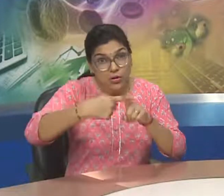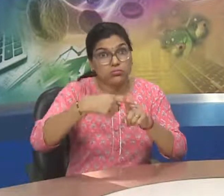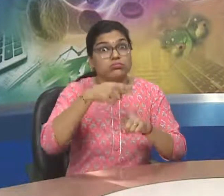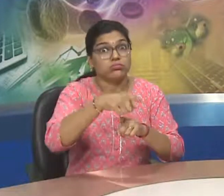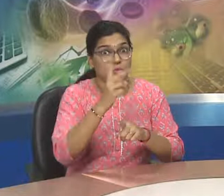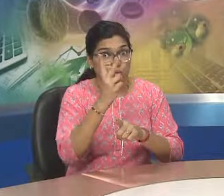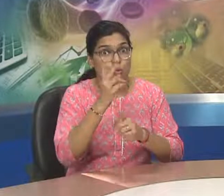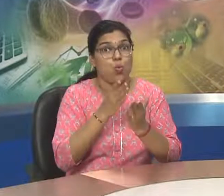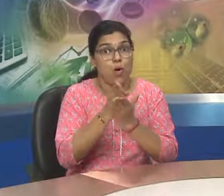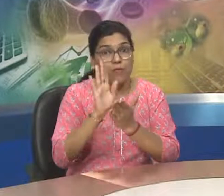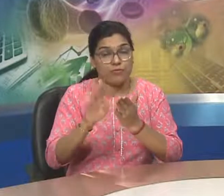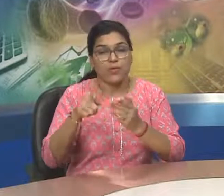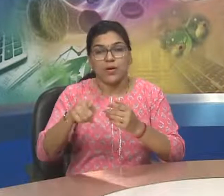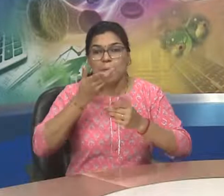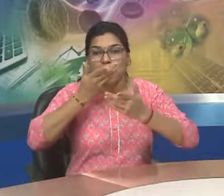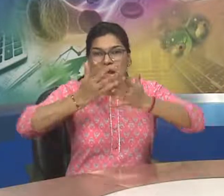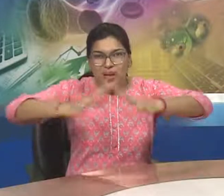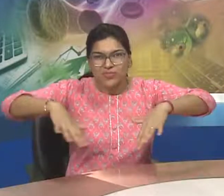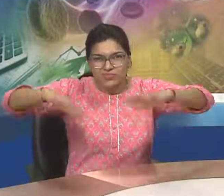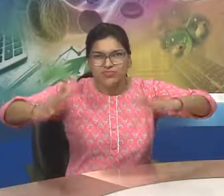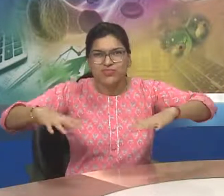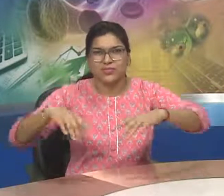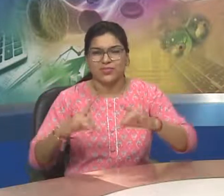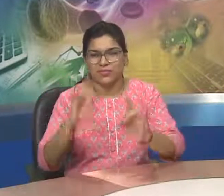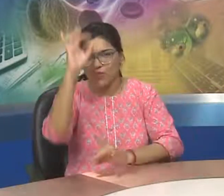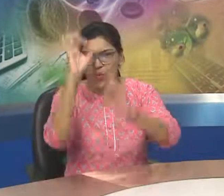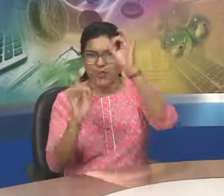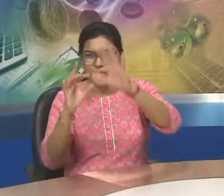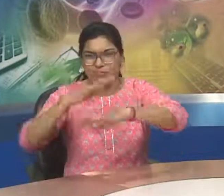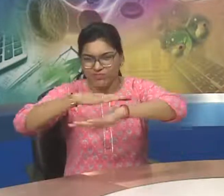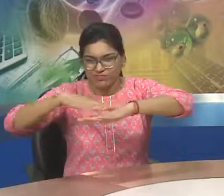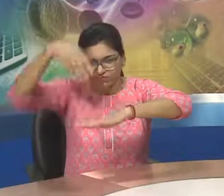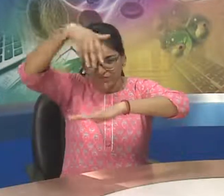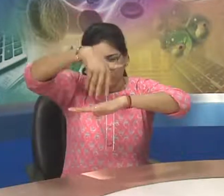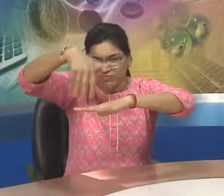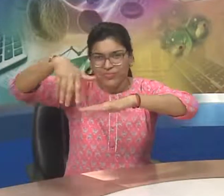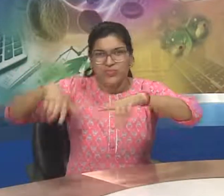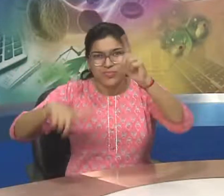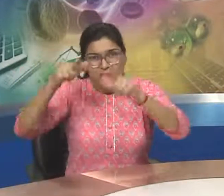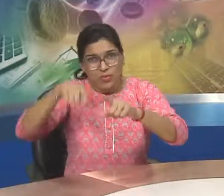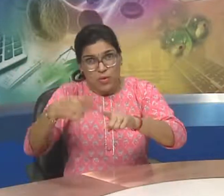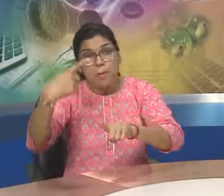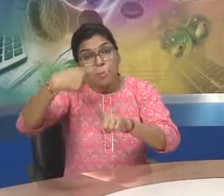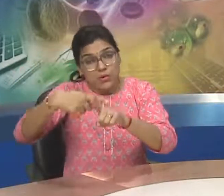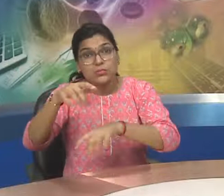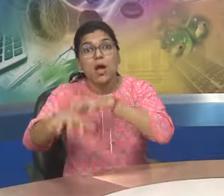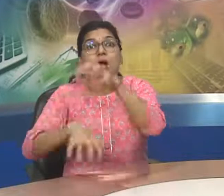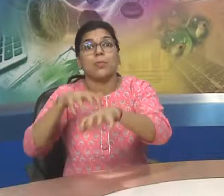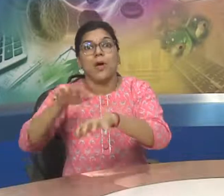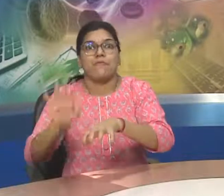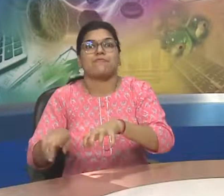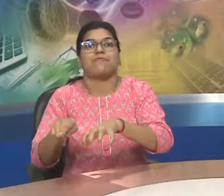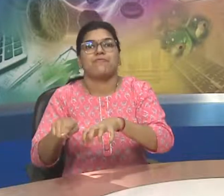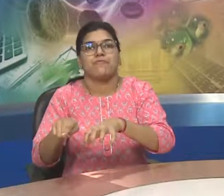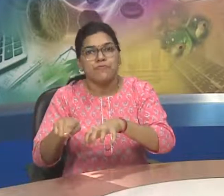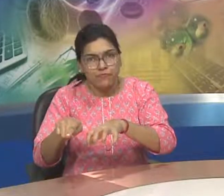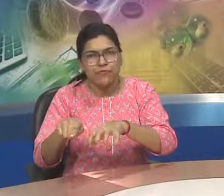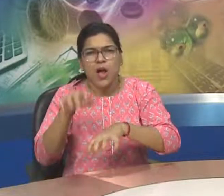Further, water bodies form the habitat for many aquatic plants